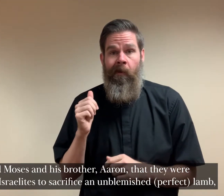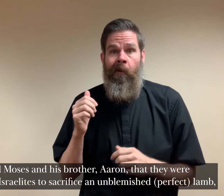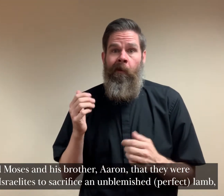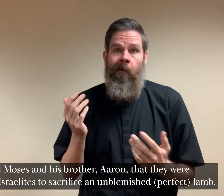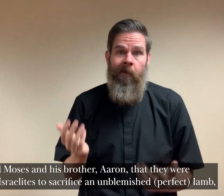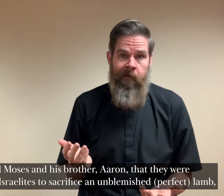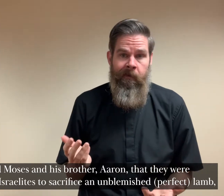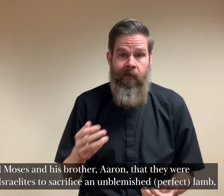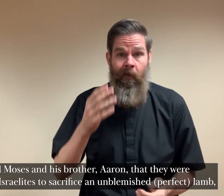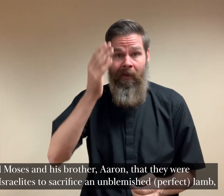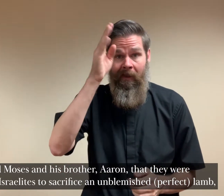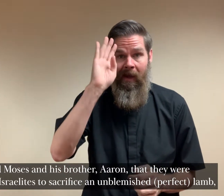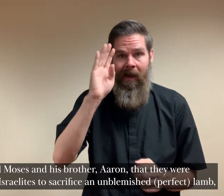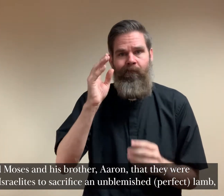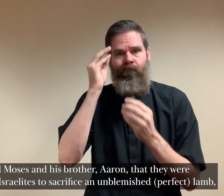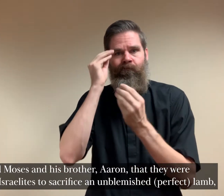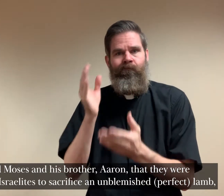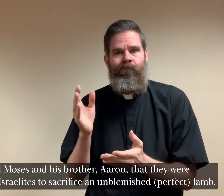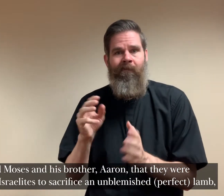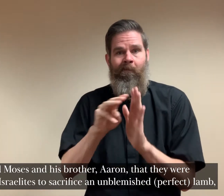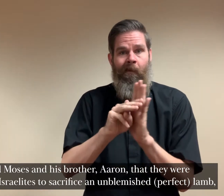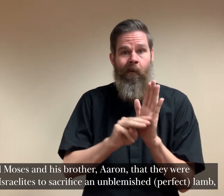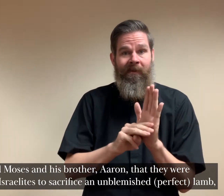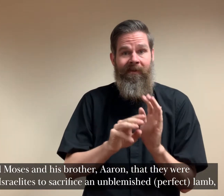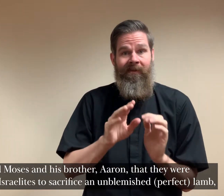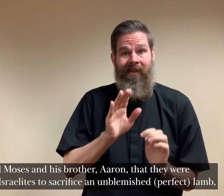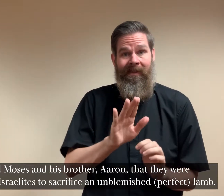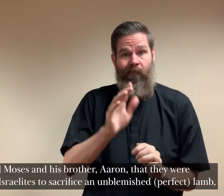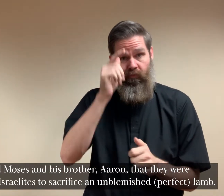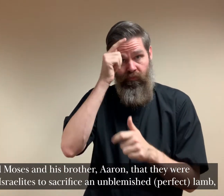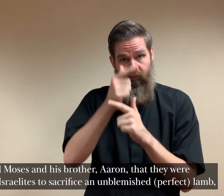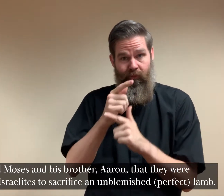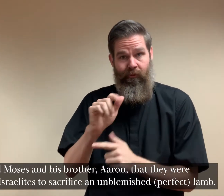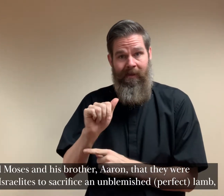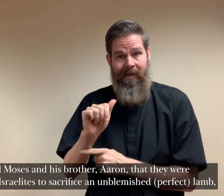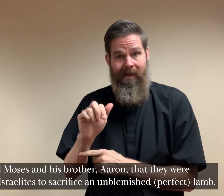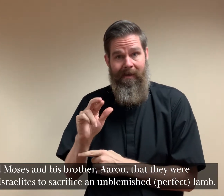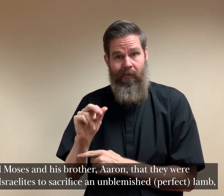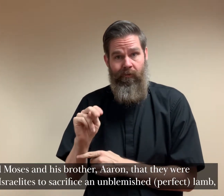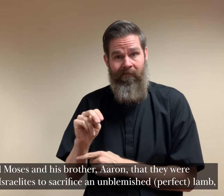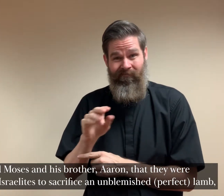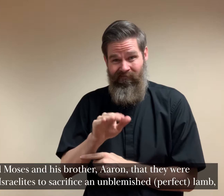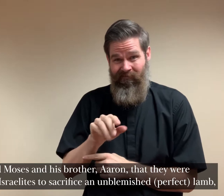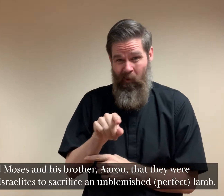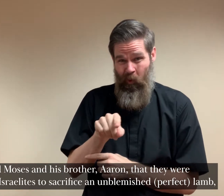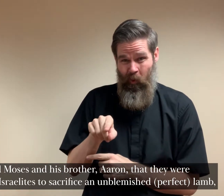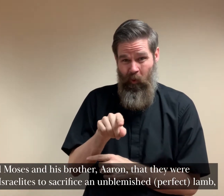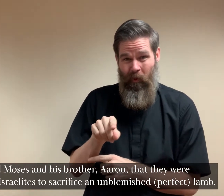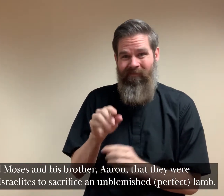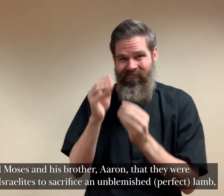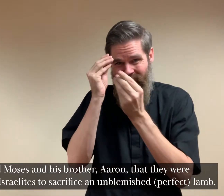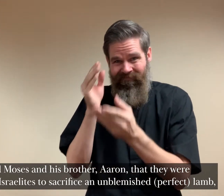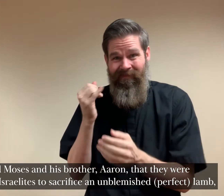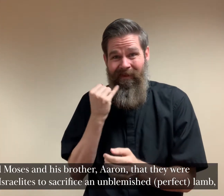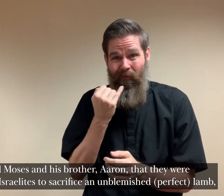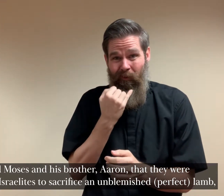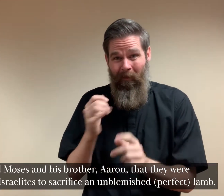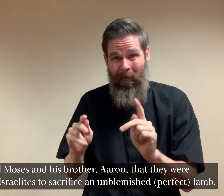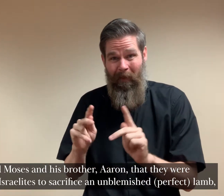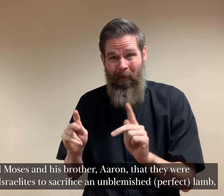God told Moses and his brother Aaron that they were to inform the Israelites to sacrifice an